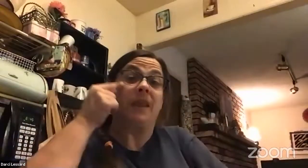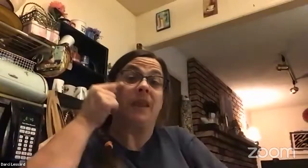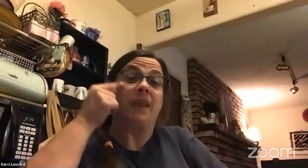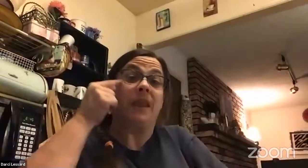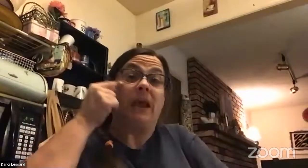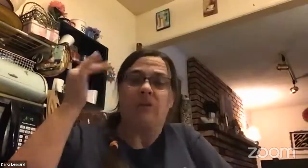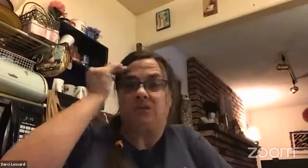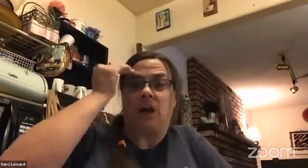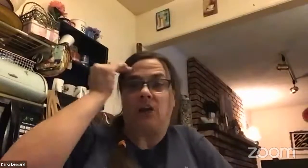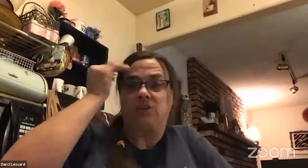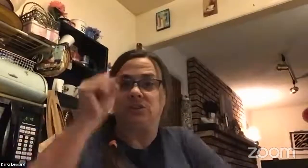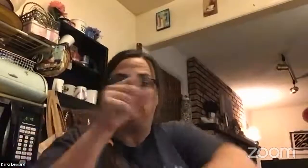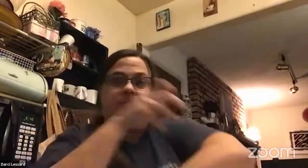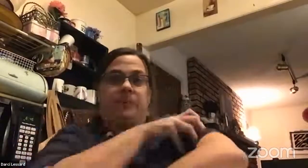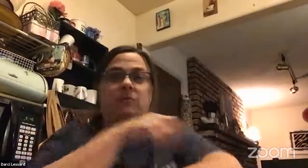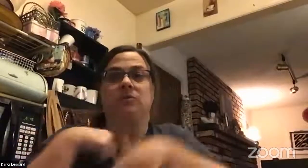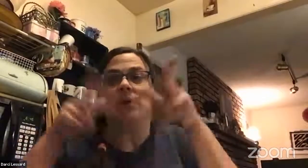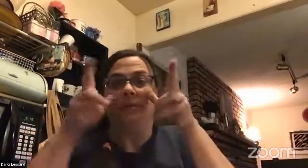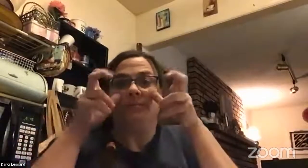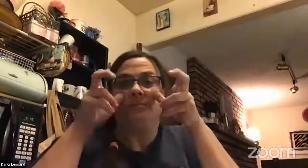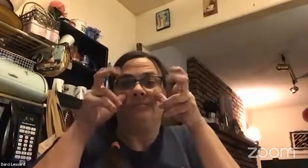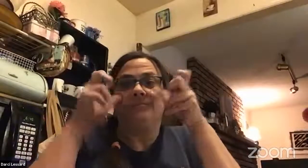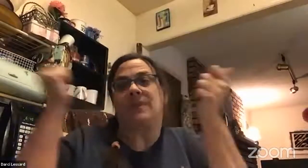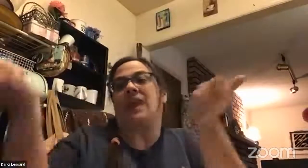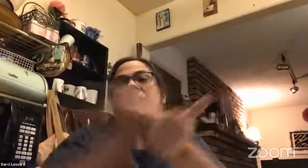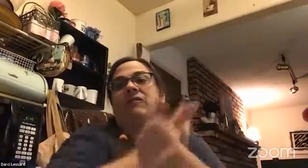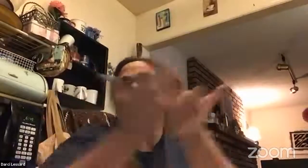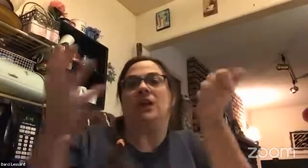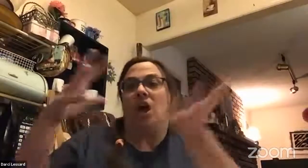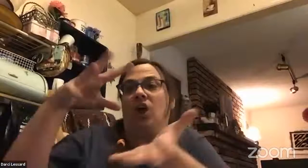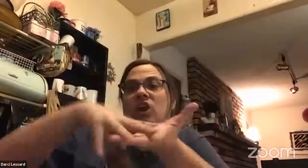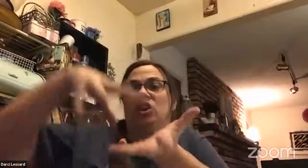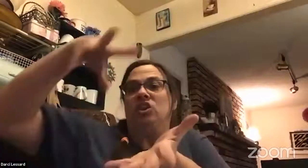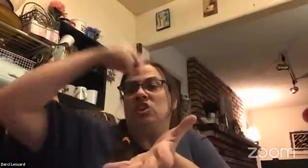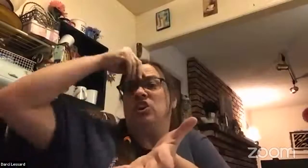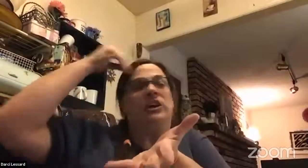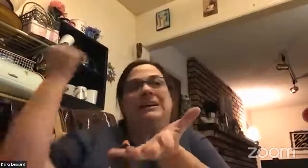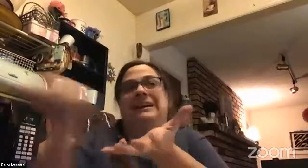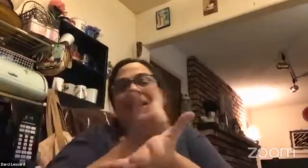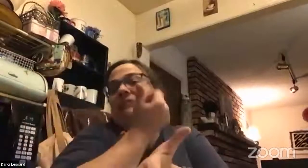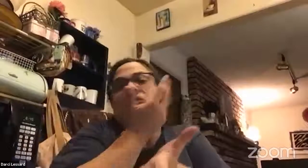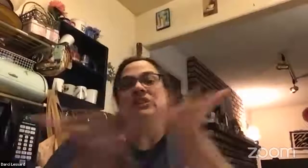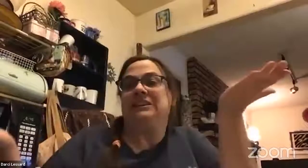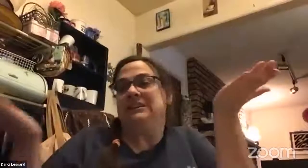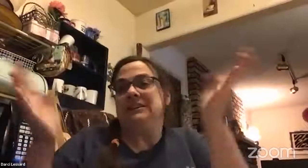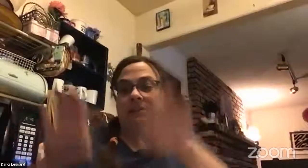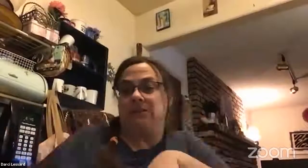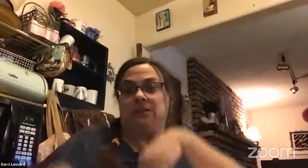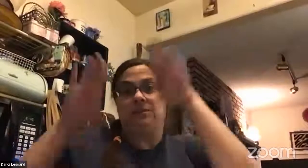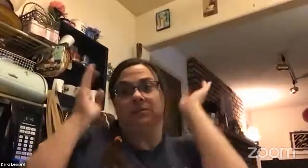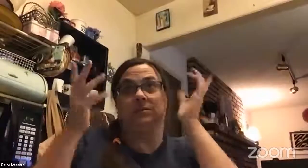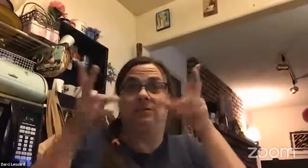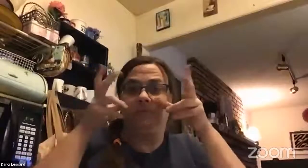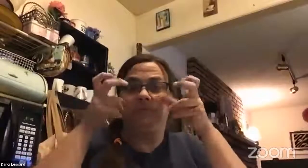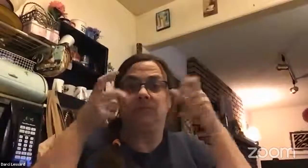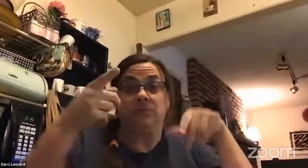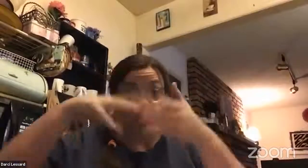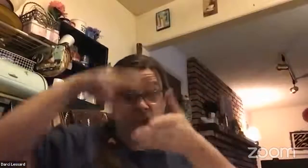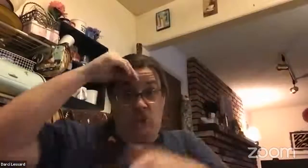I don't know, maybe I was thinking of the idea of power and how everything comes to us visually. Any information we take in comes